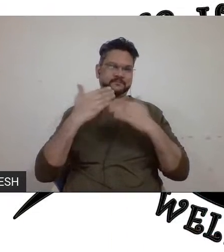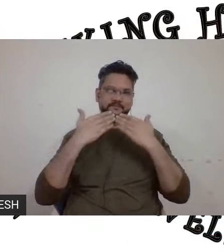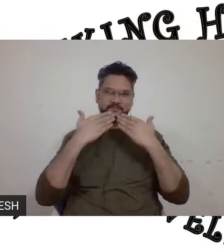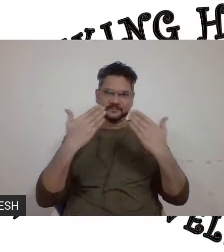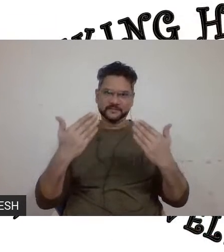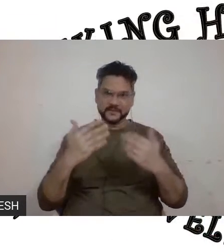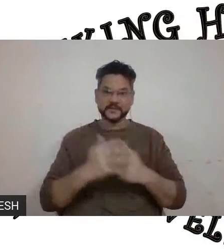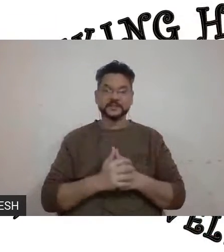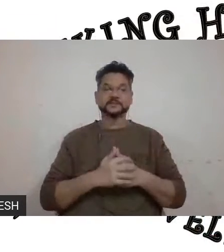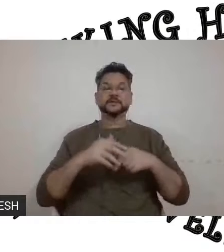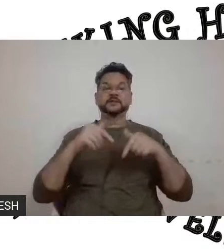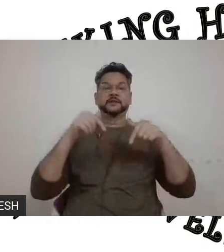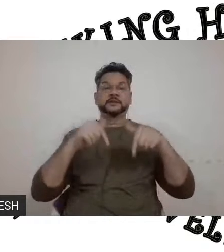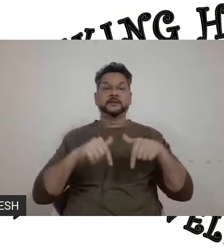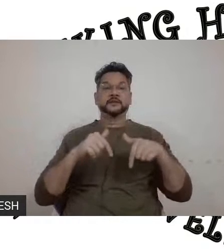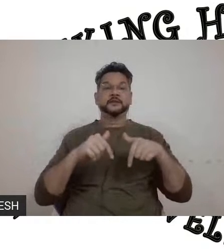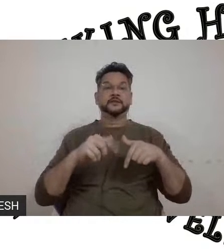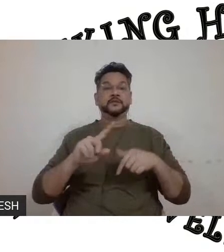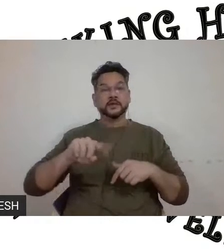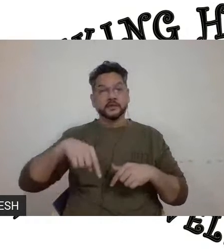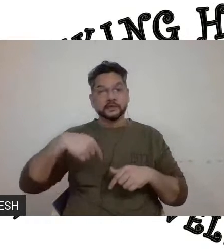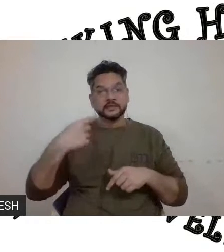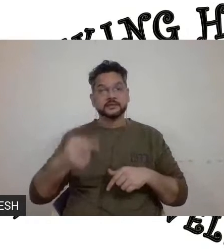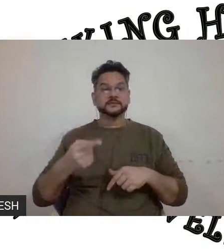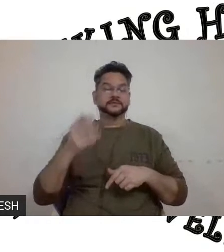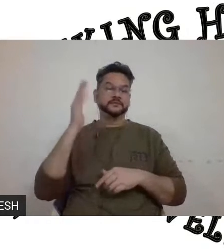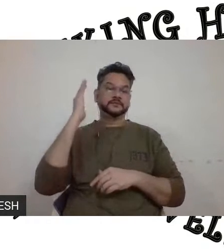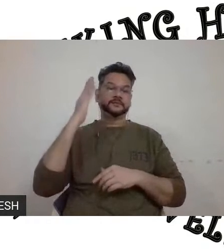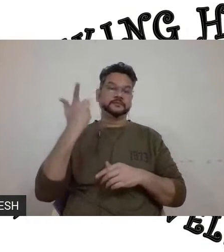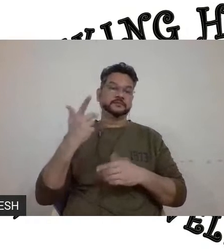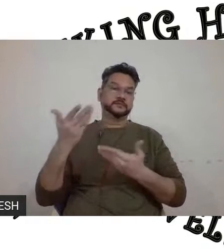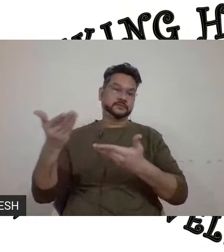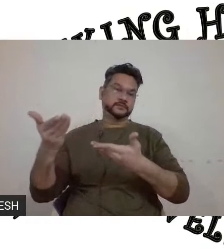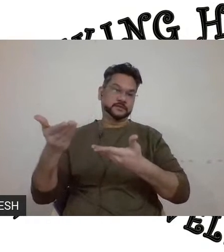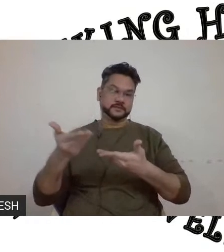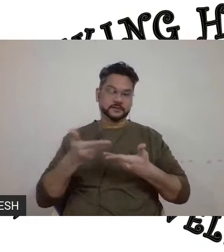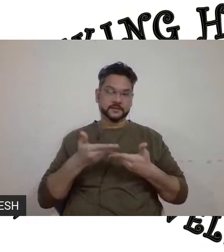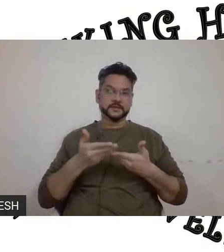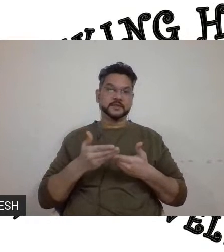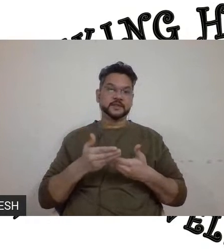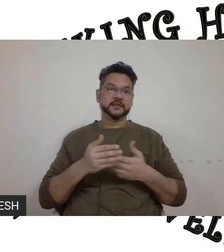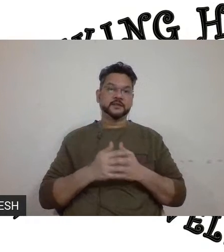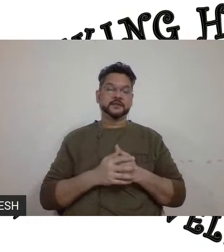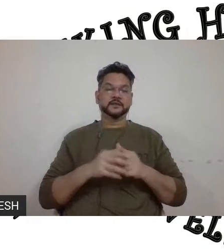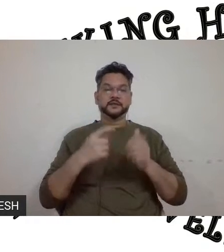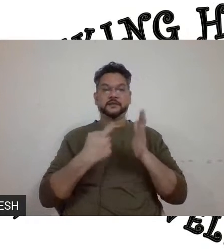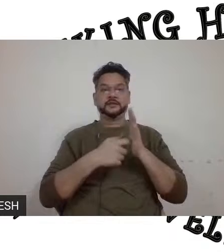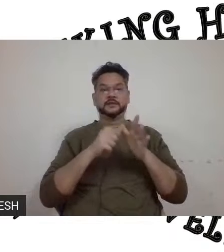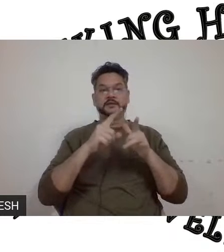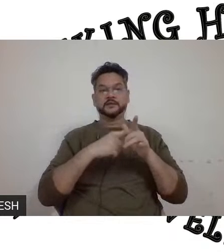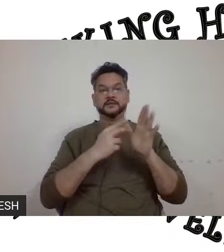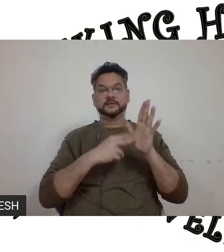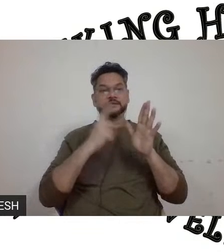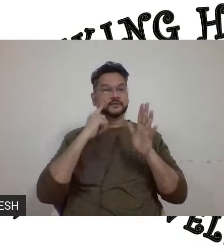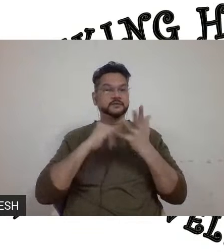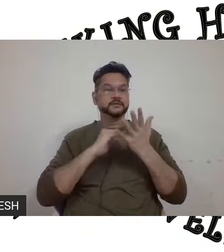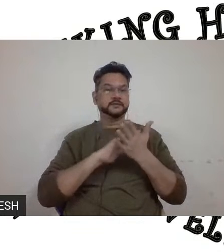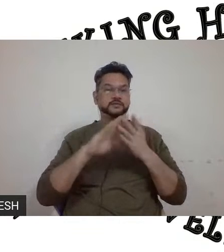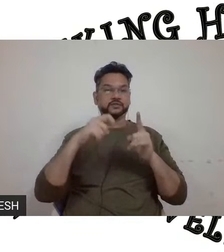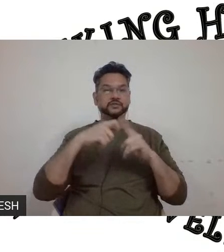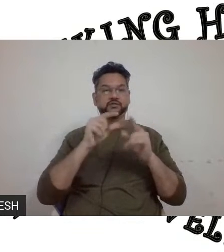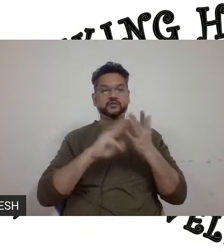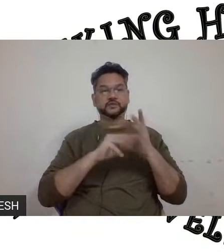Now, moving to the next, I would like to invite Mr. Rajneesh Kumar Arya,